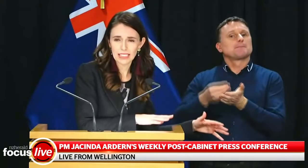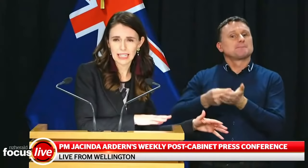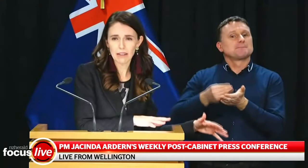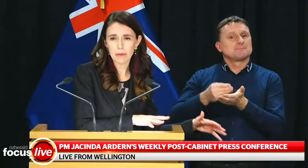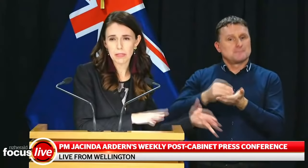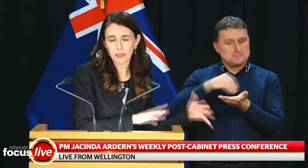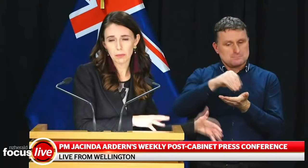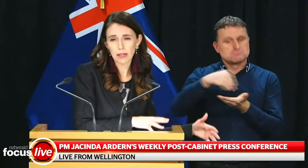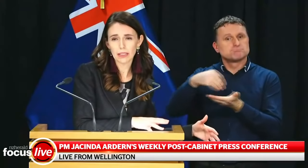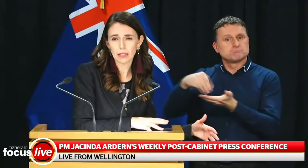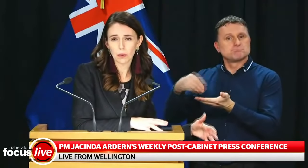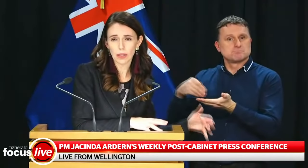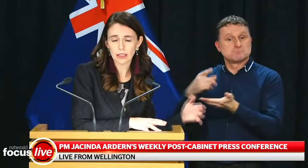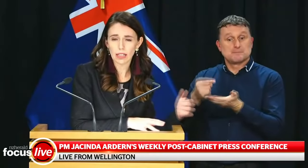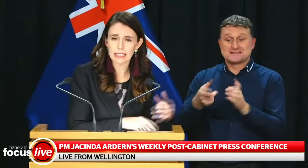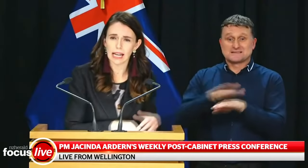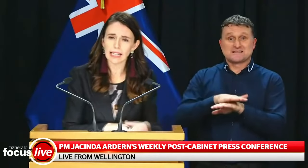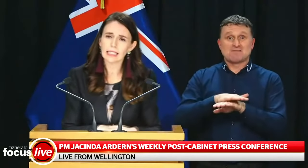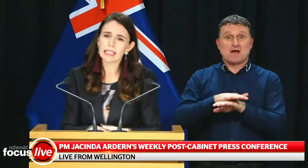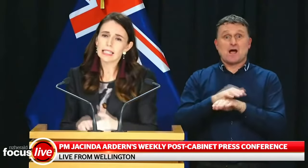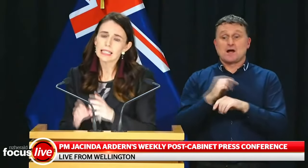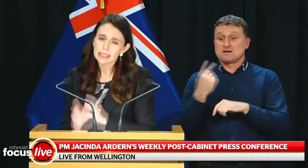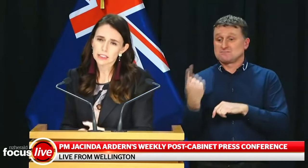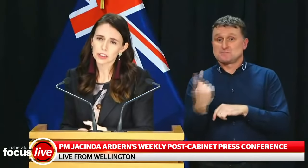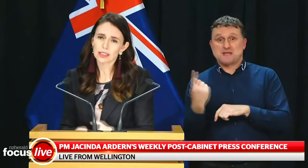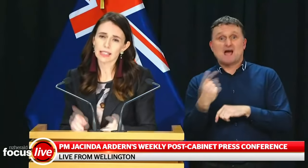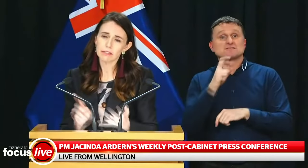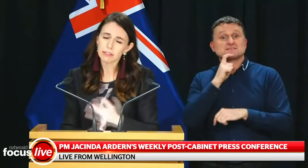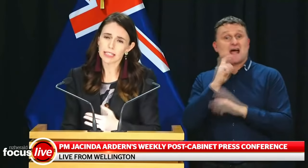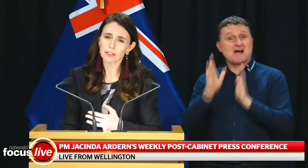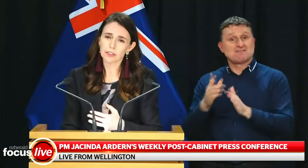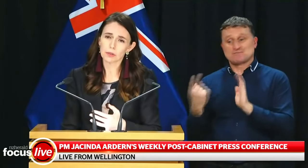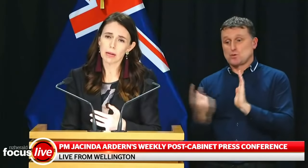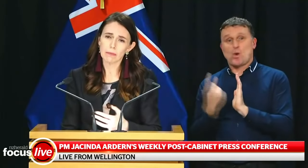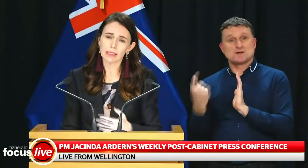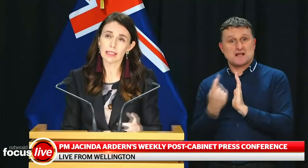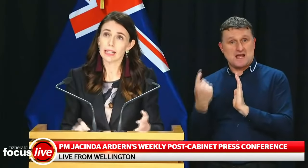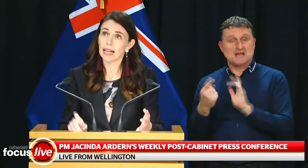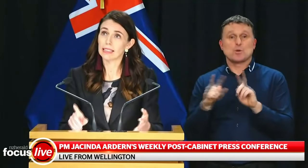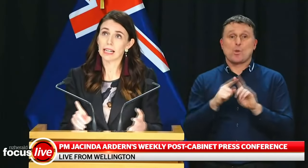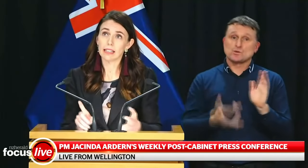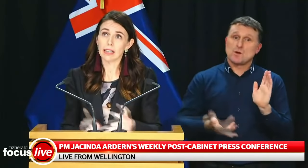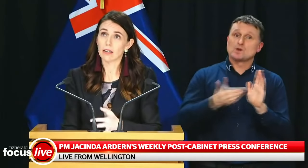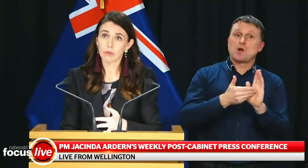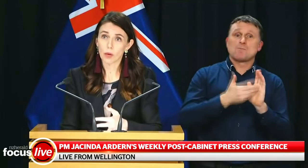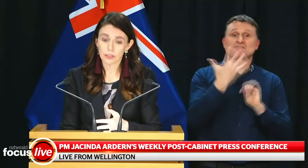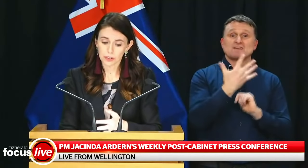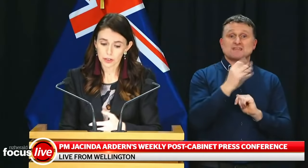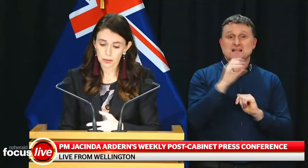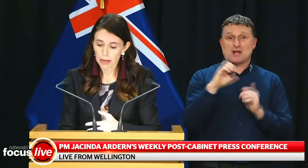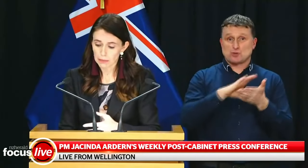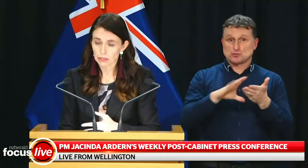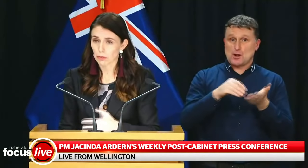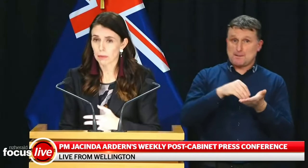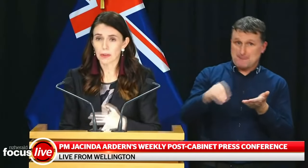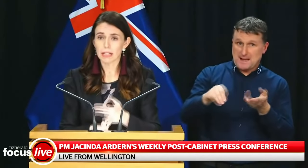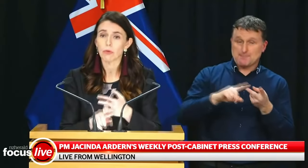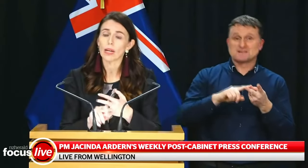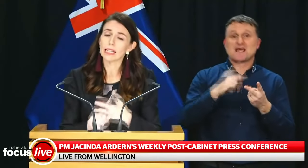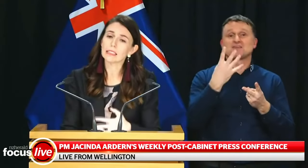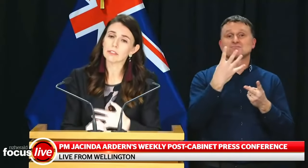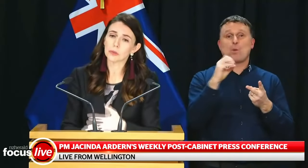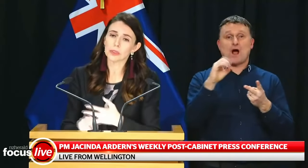all of their staff members for the period they're required to isolate, in addition they get a $1,500 payment and a $400 payment from